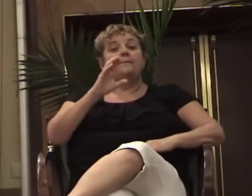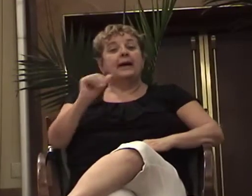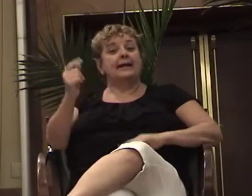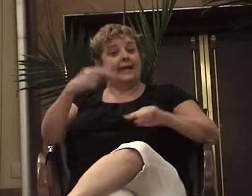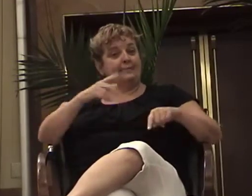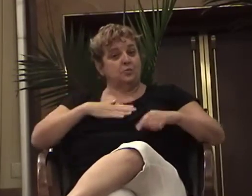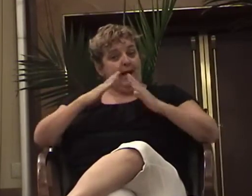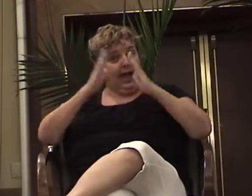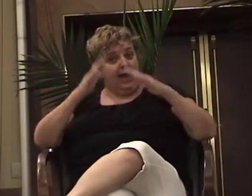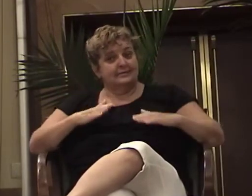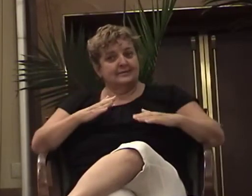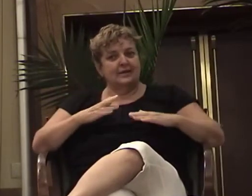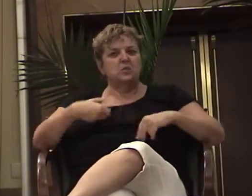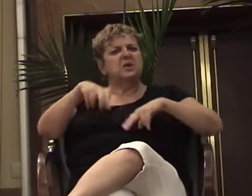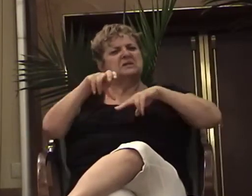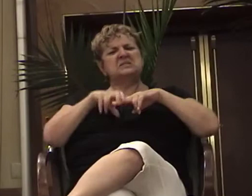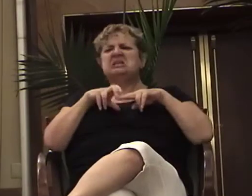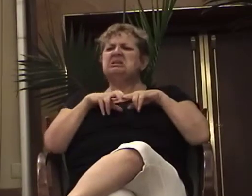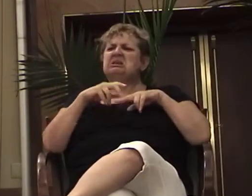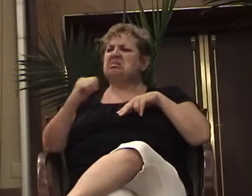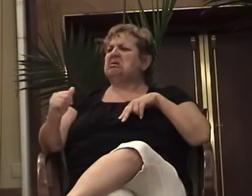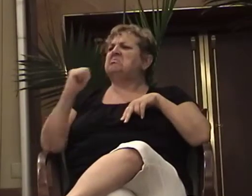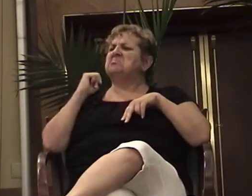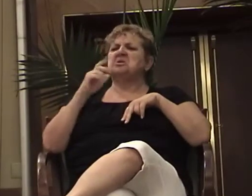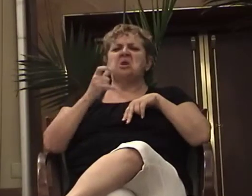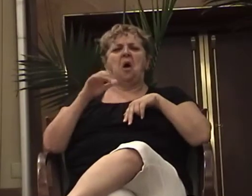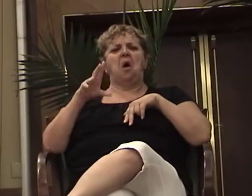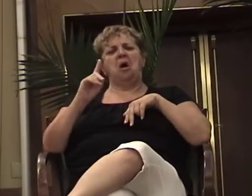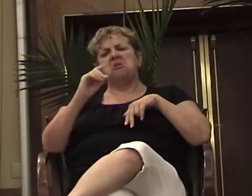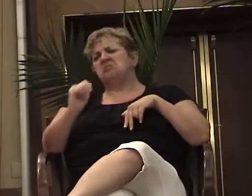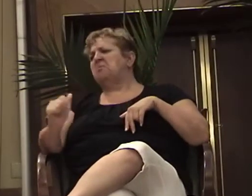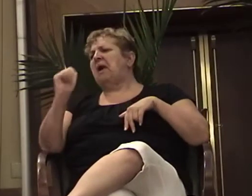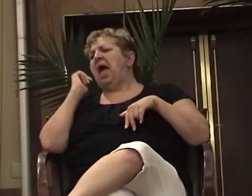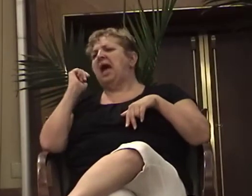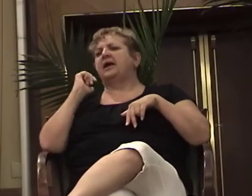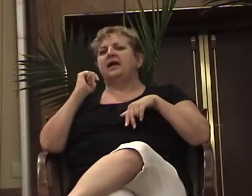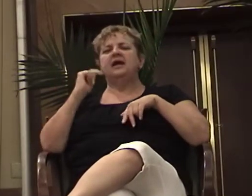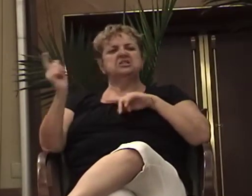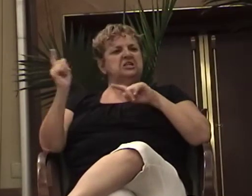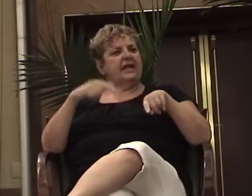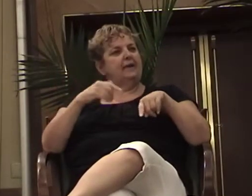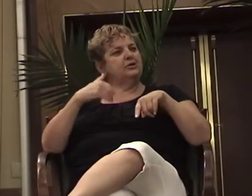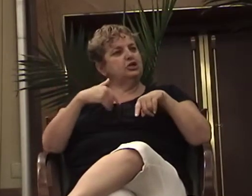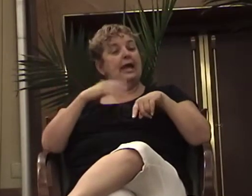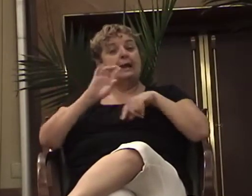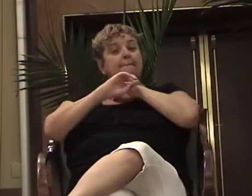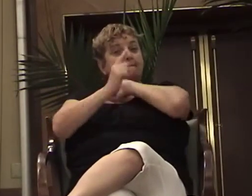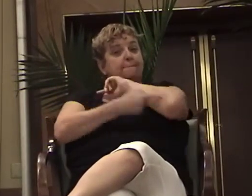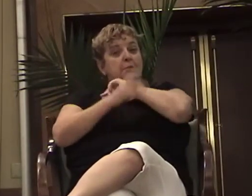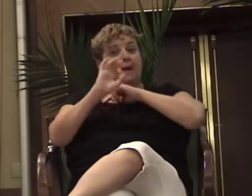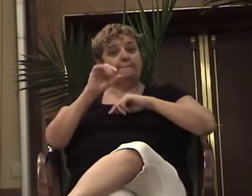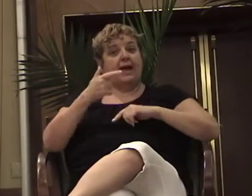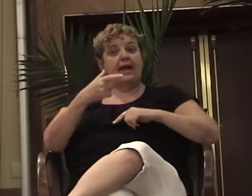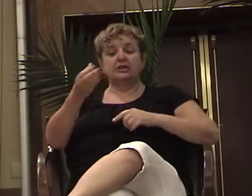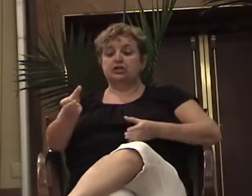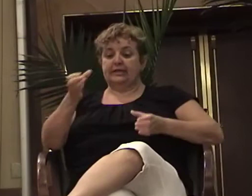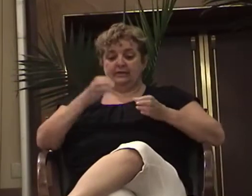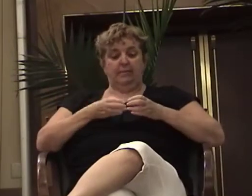at the end of my yard, way in the back. And she comes and she's got a brown bag. And she gives me a bottle, and she has a bottle, and it's Boone's